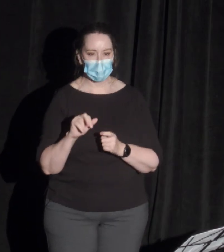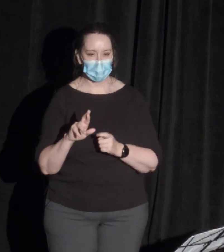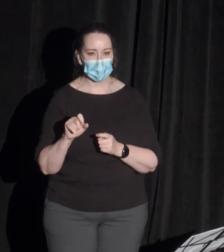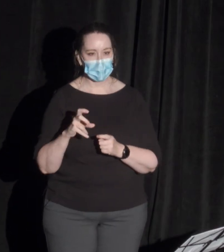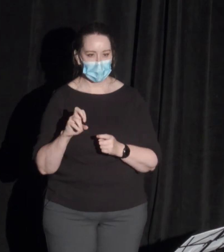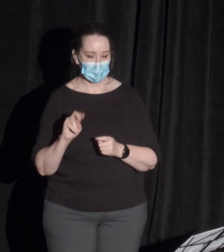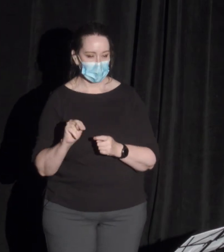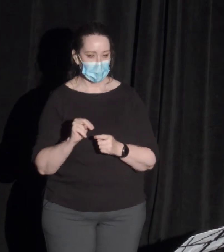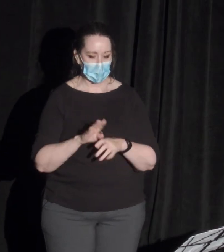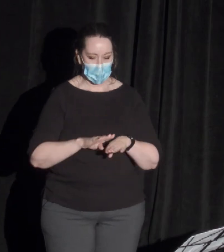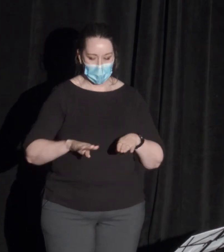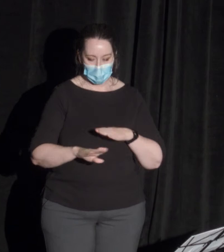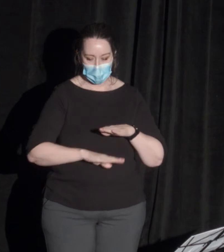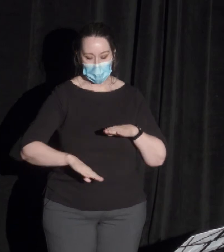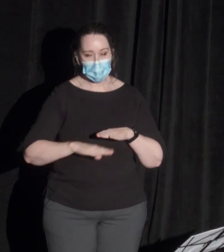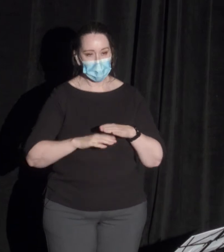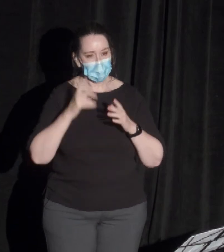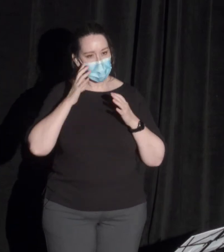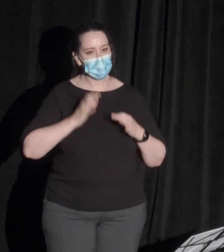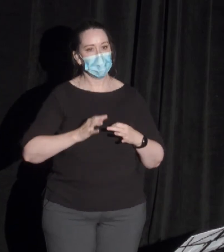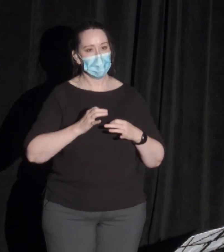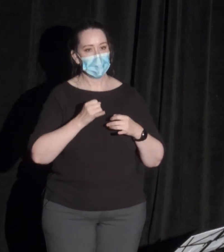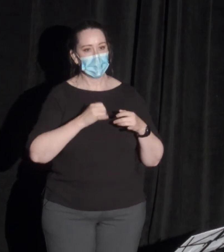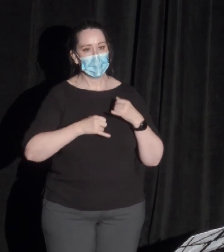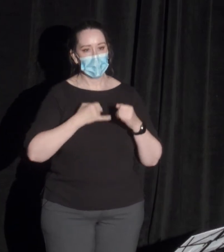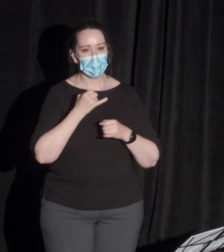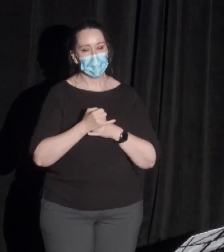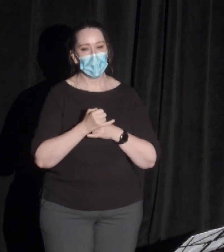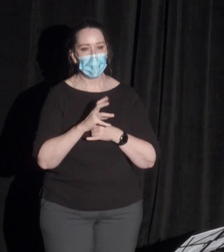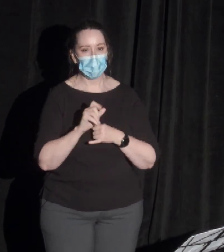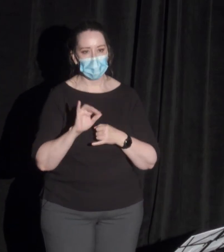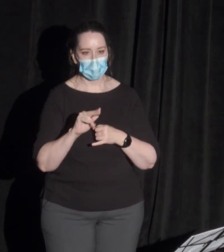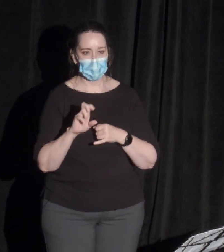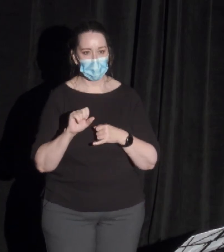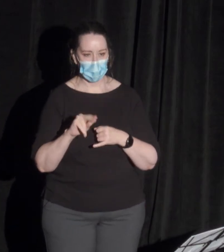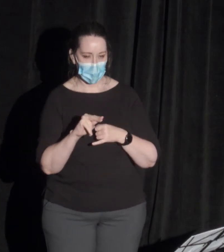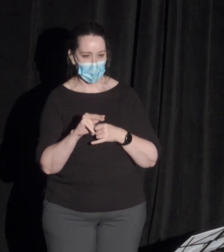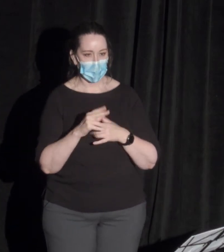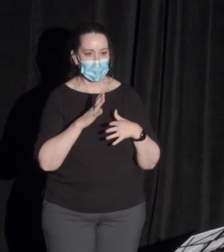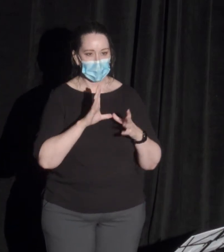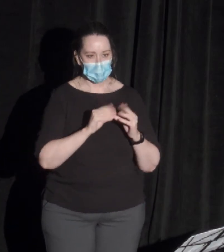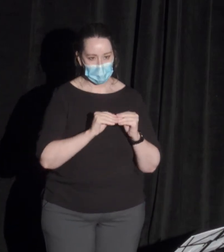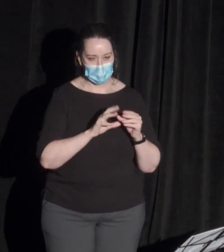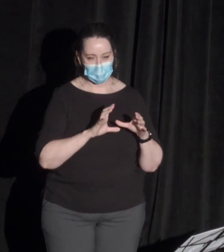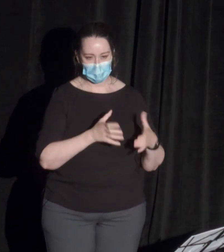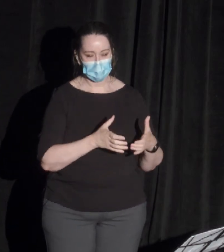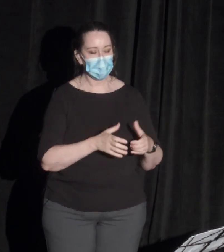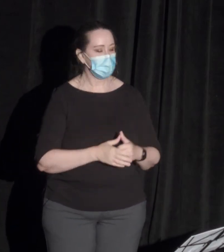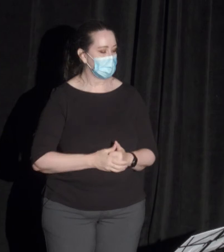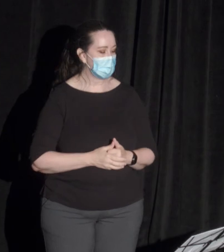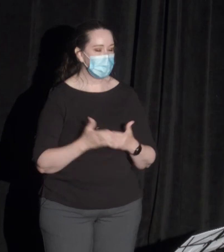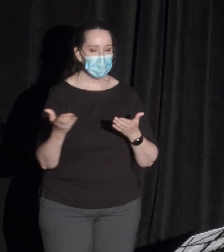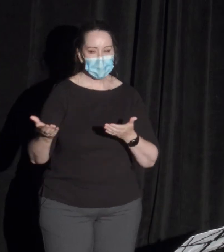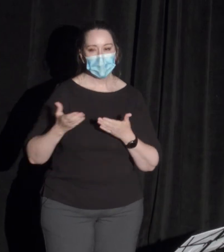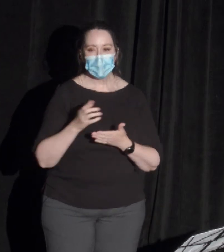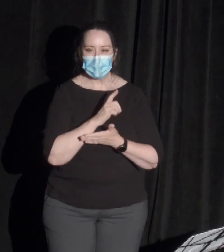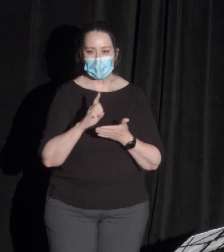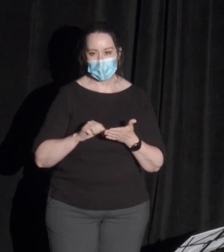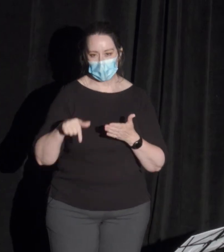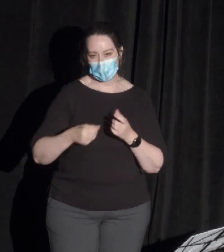base determined by the individual Worldcon committee. So let's welcome the designer of this year's trophy,